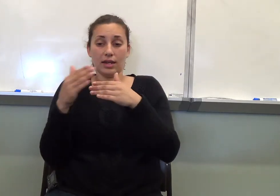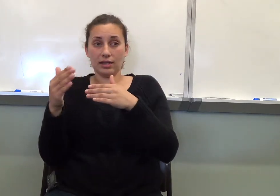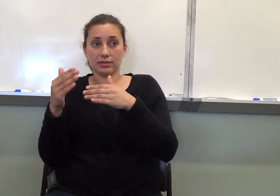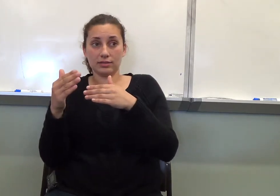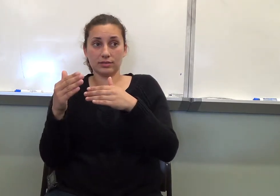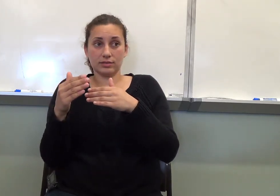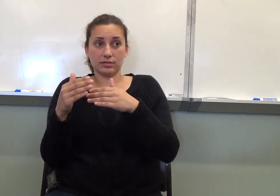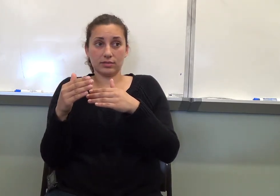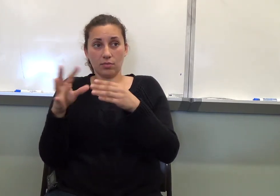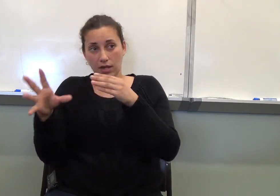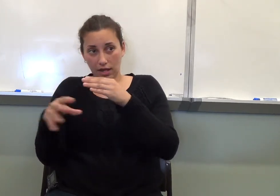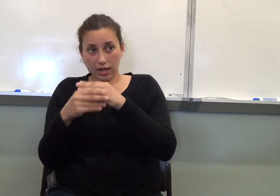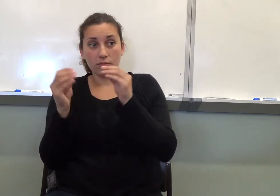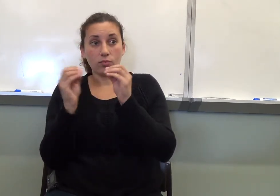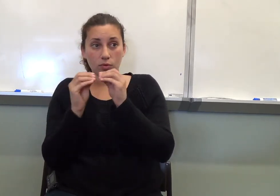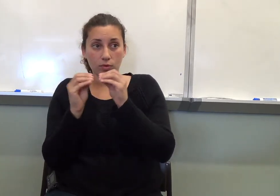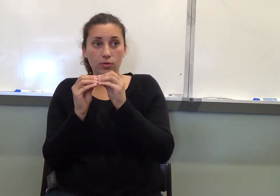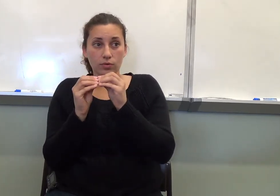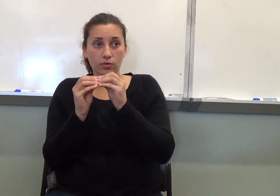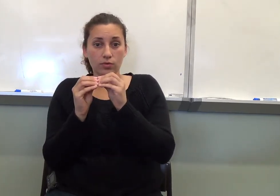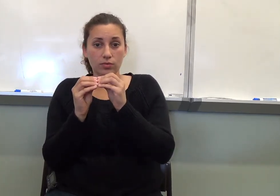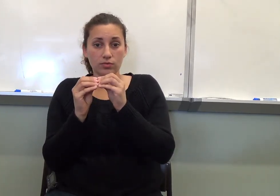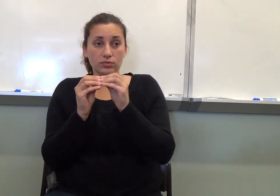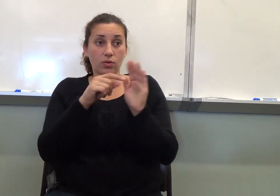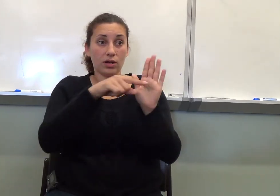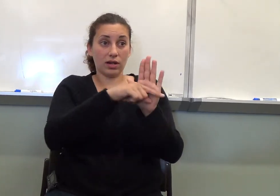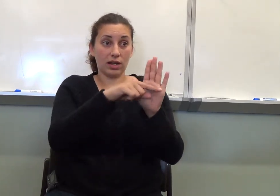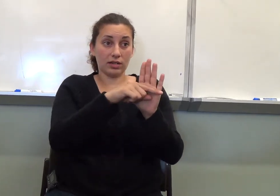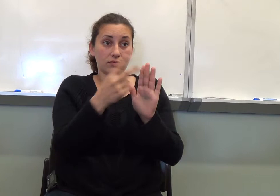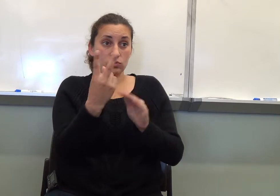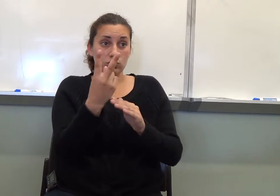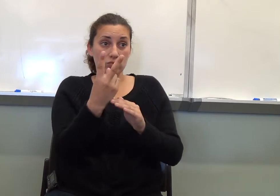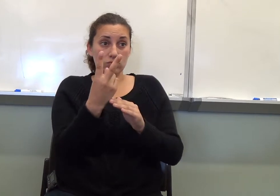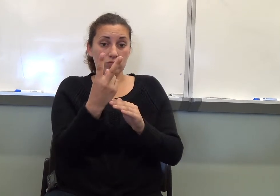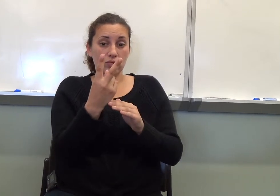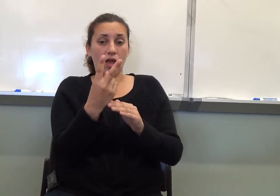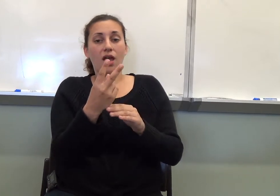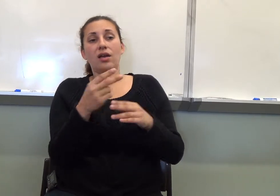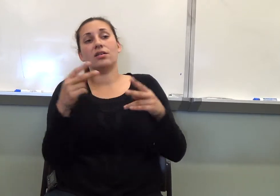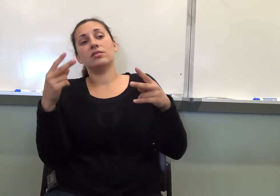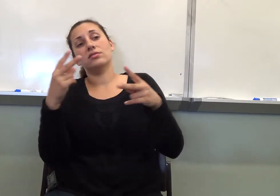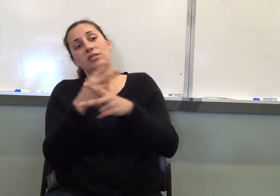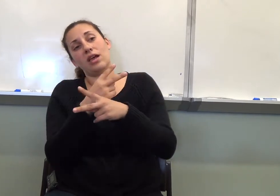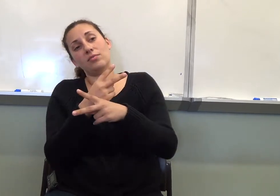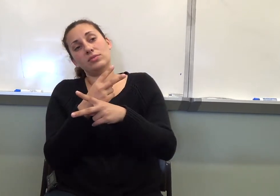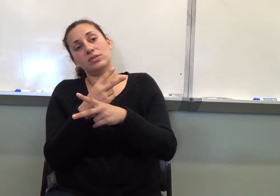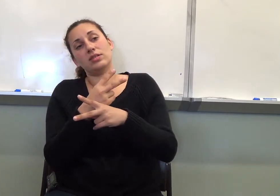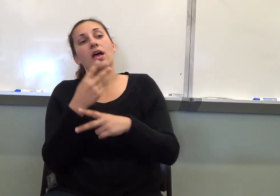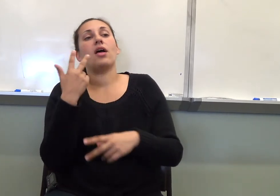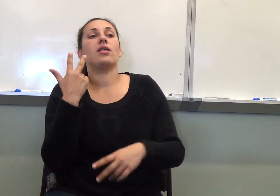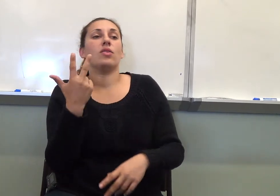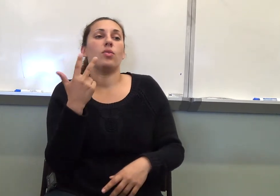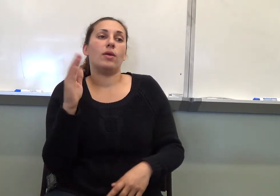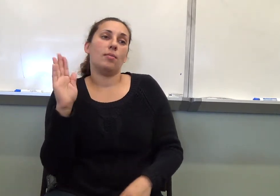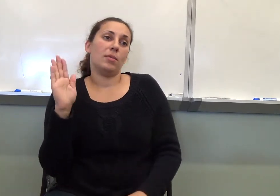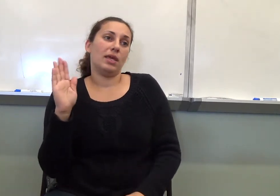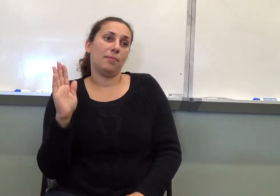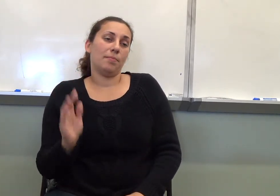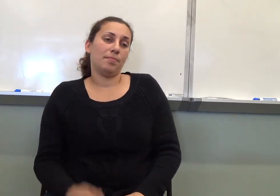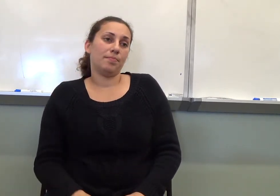that, because that's addition, a -2 times a 3B. And I'll write it like that. This I haven't done anything